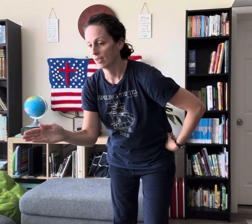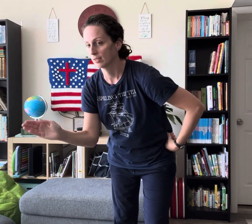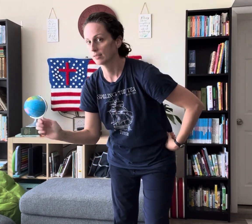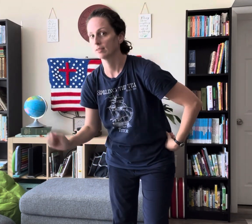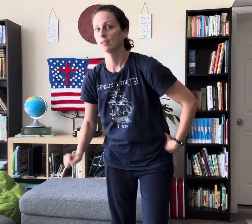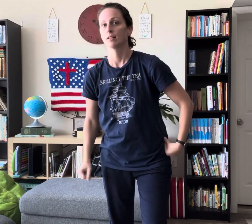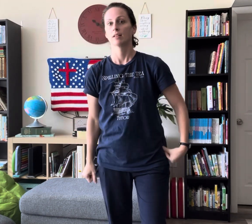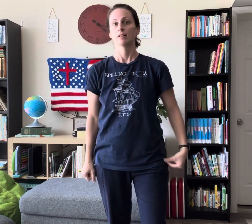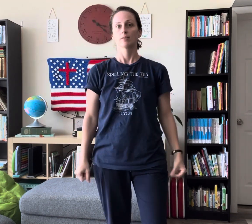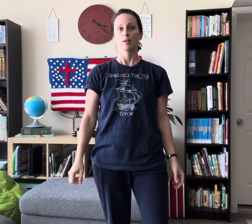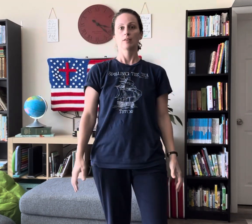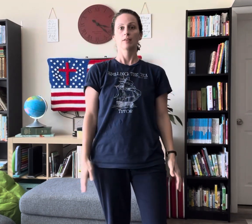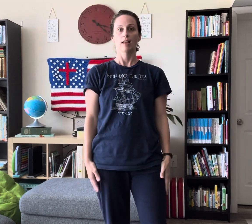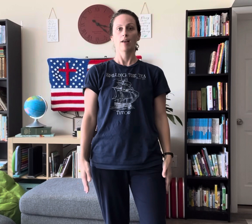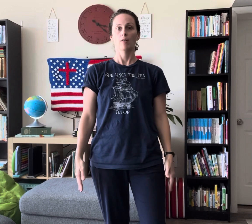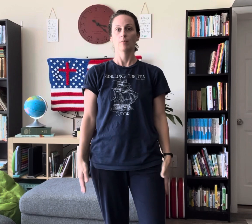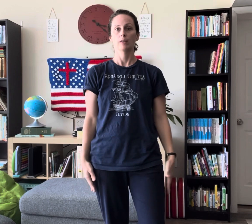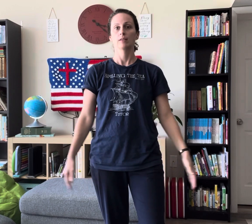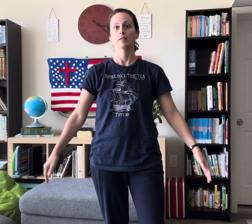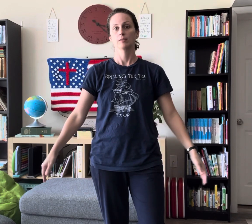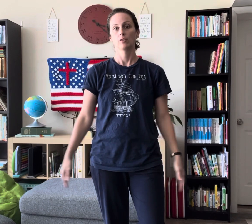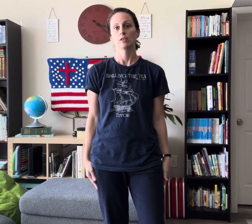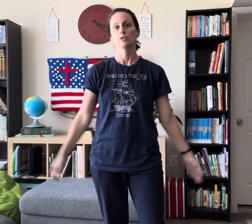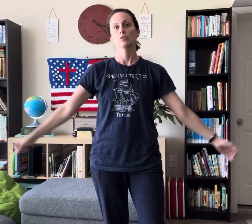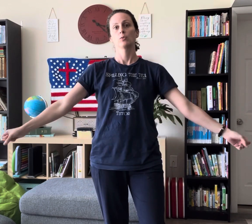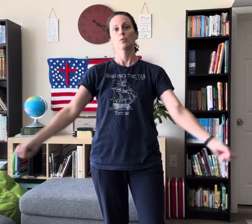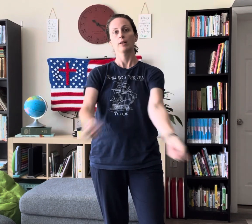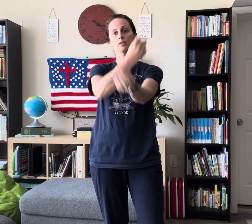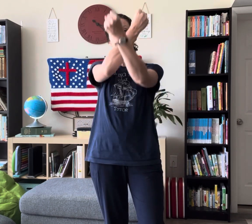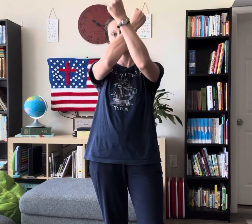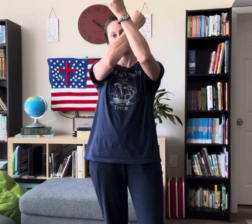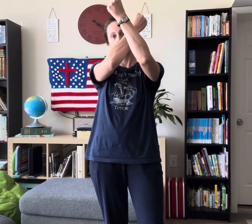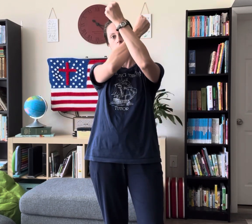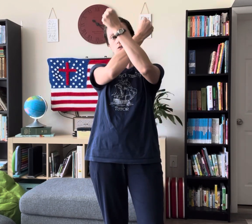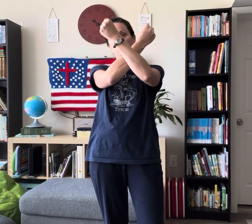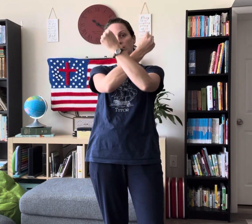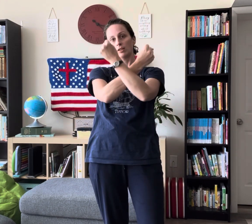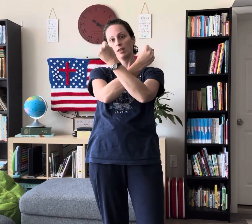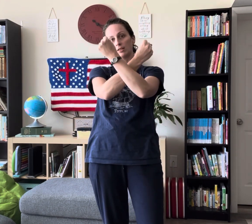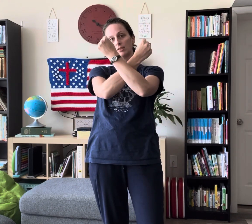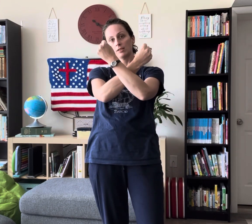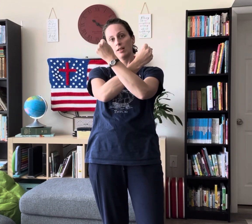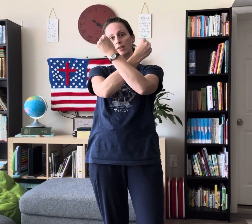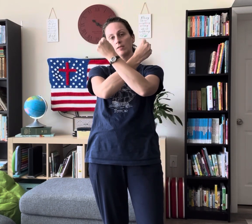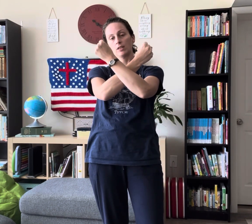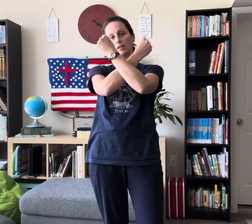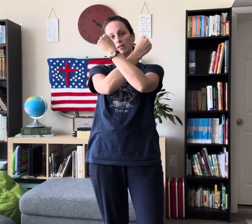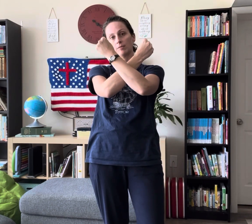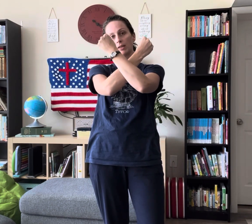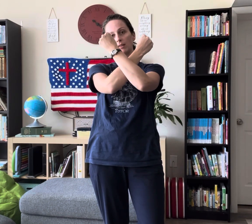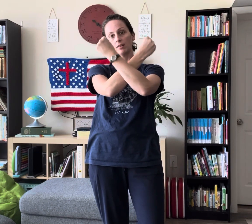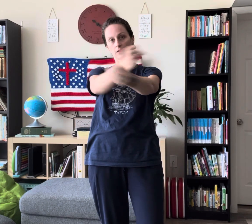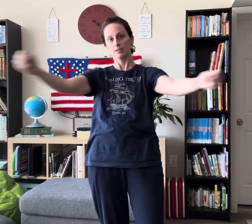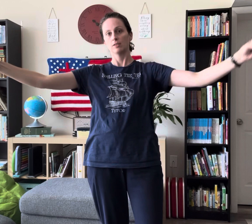Compromise, allowing Missouri to enter the Union as a slave state and Maine as a